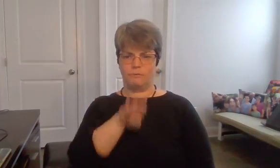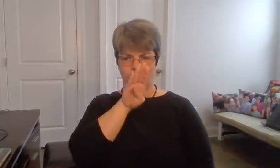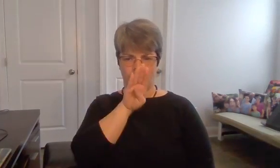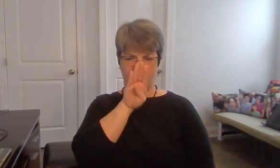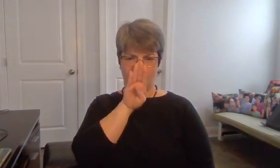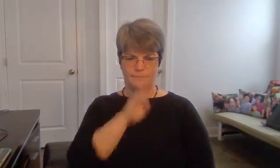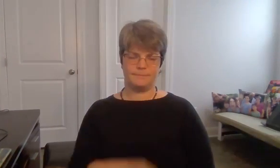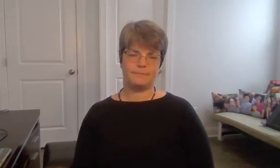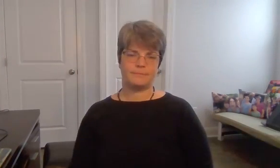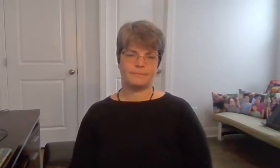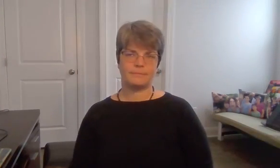frustrated,